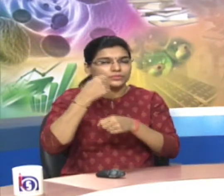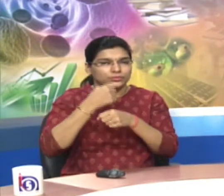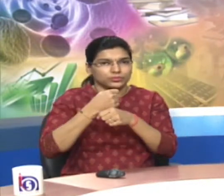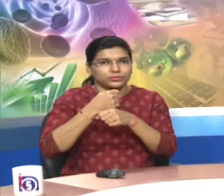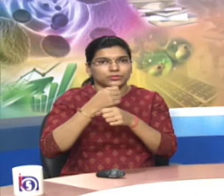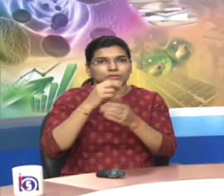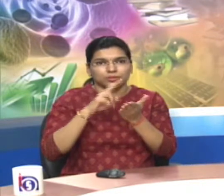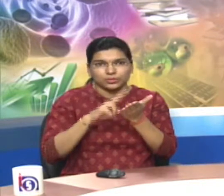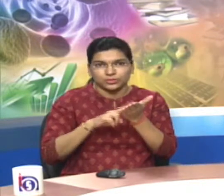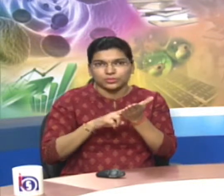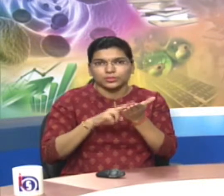word is